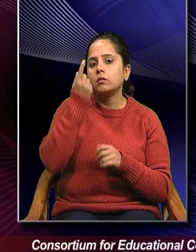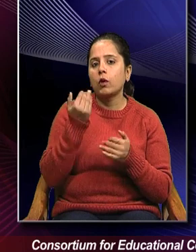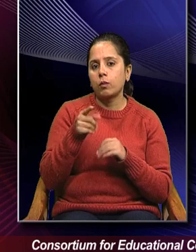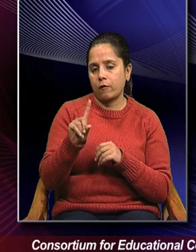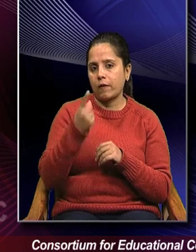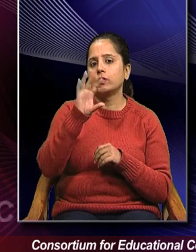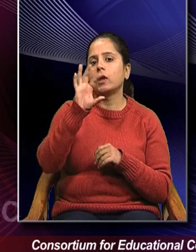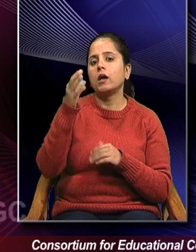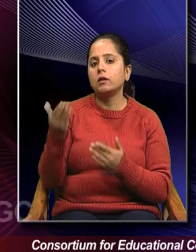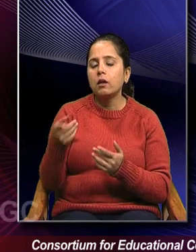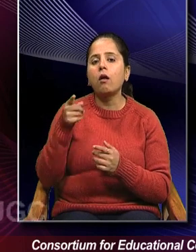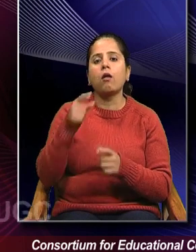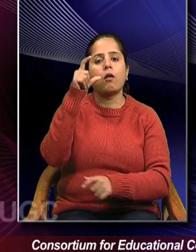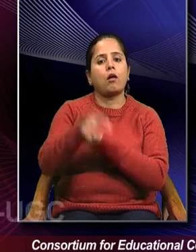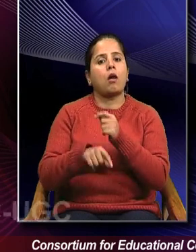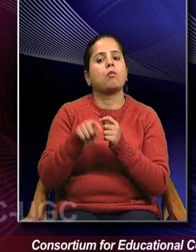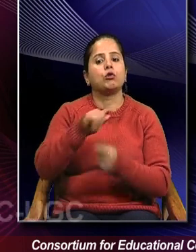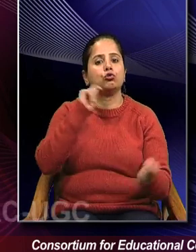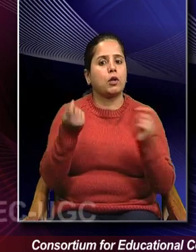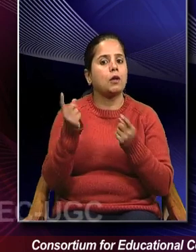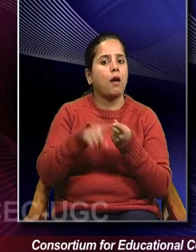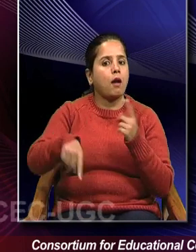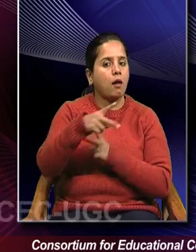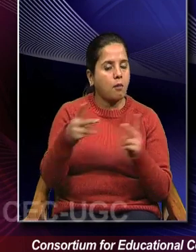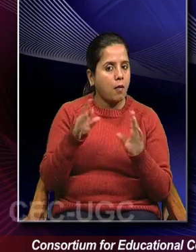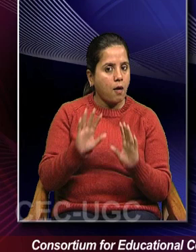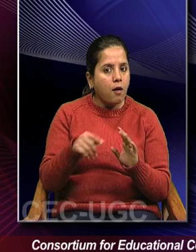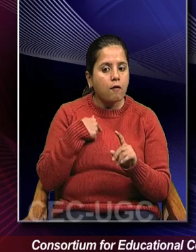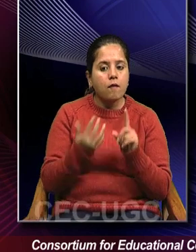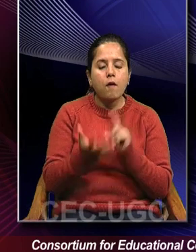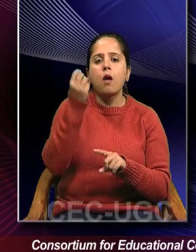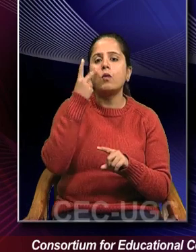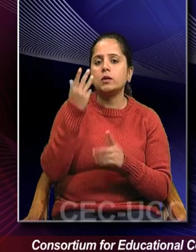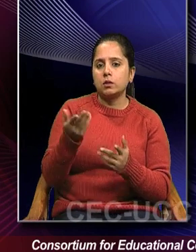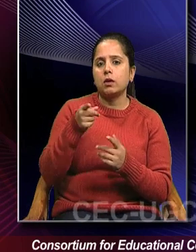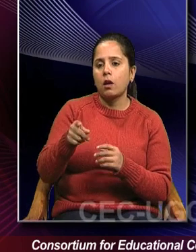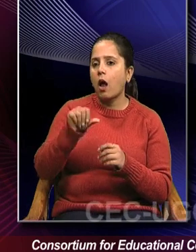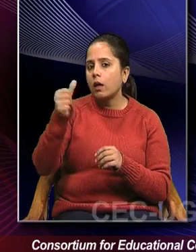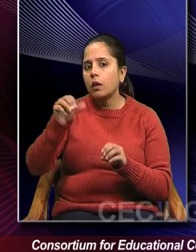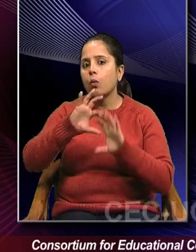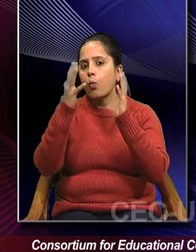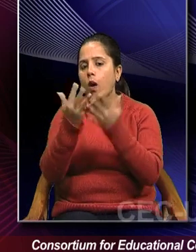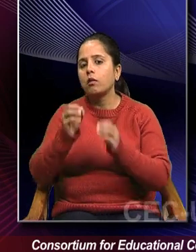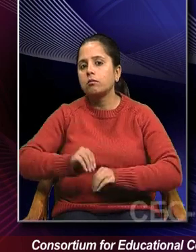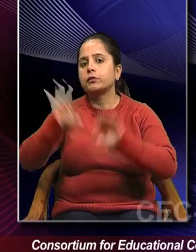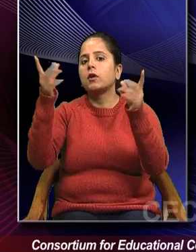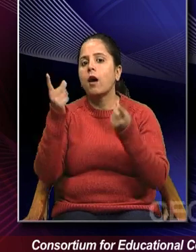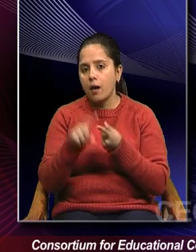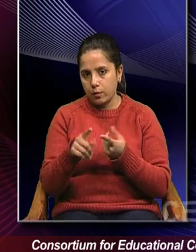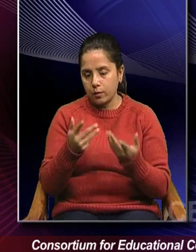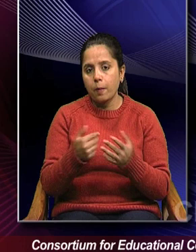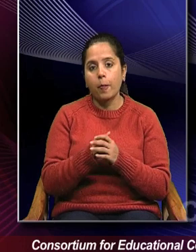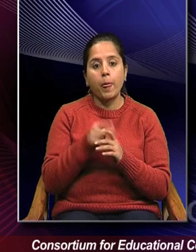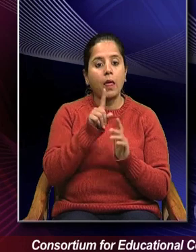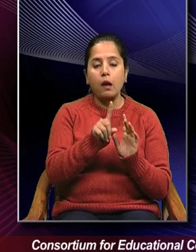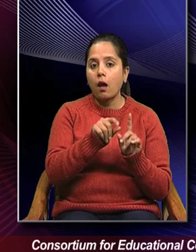first country where industrial revolution took place, and thereafter we find that it spread to other parts of the world. So,